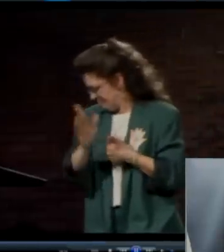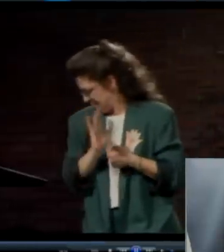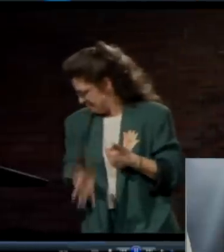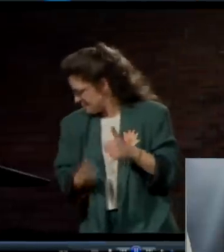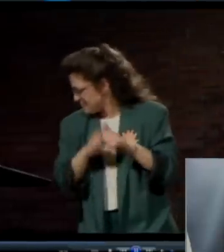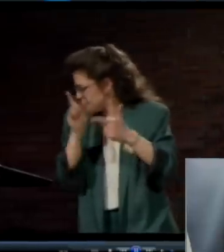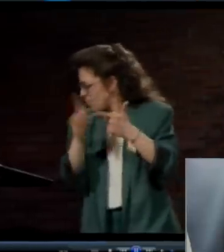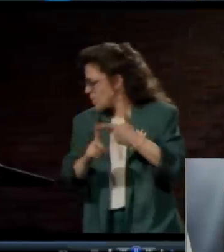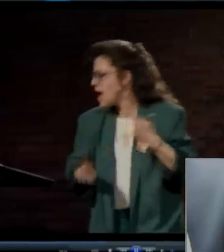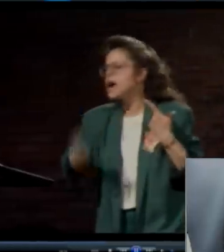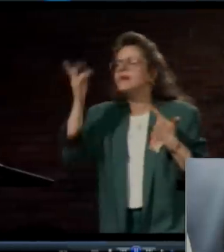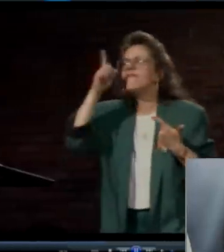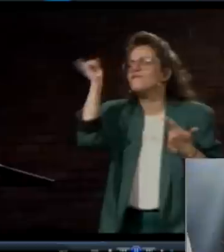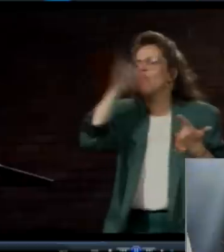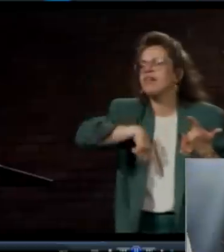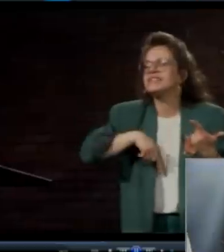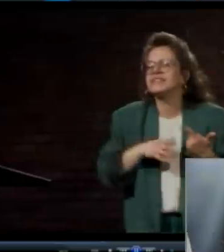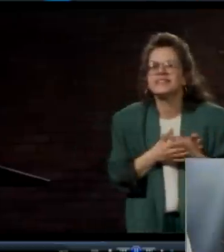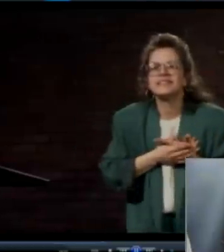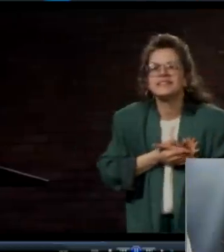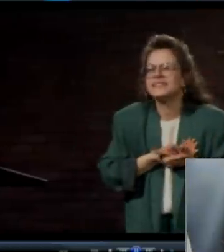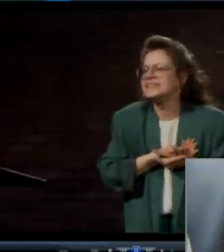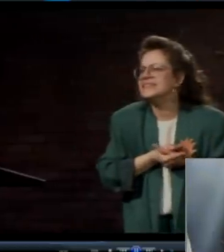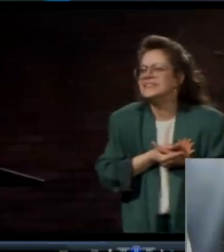hands, believe that this is true? How many of you think it's false?